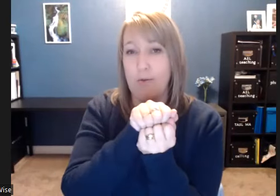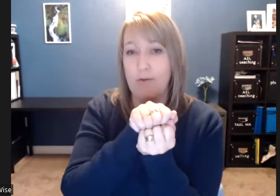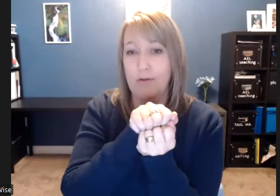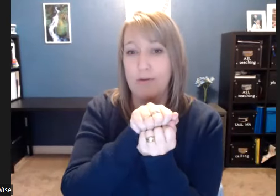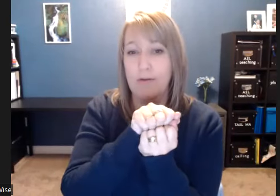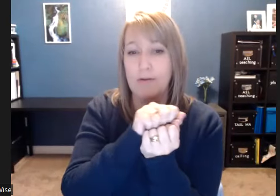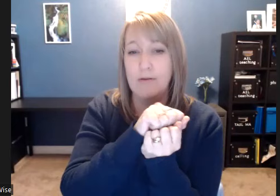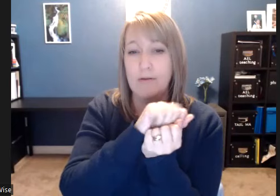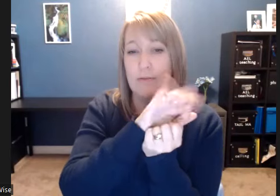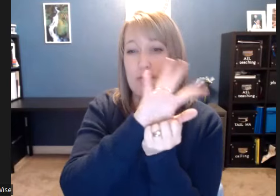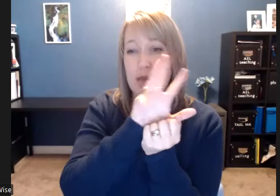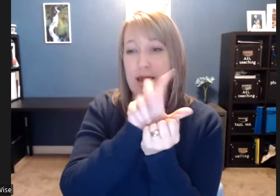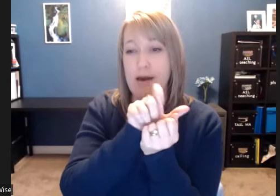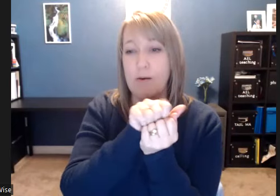meow. Meow.